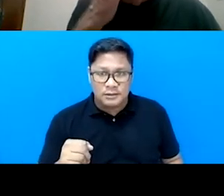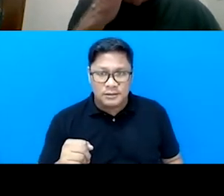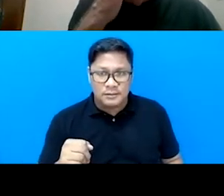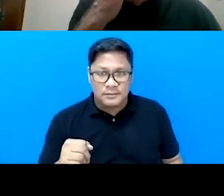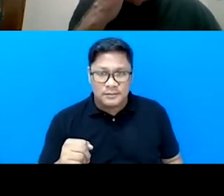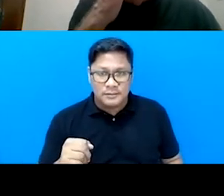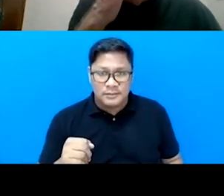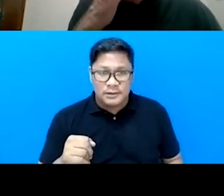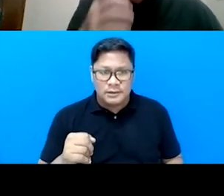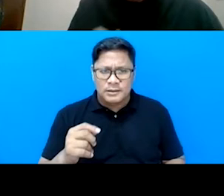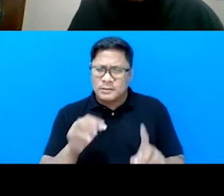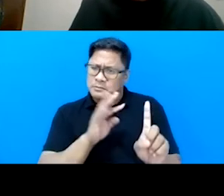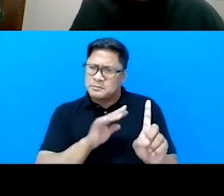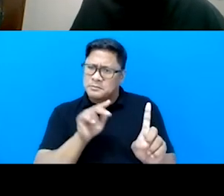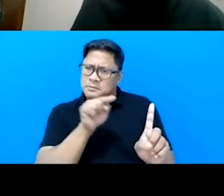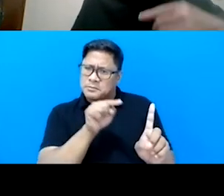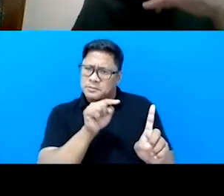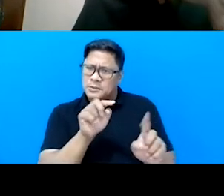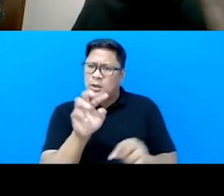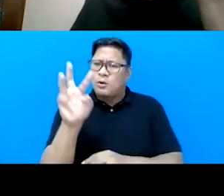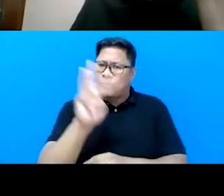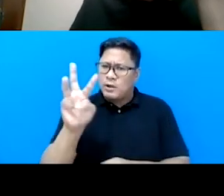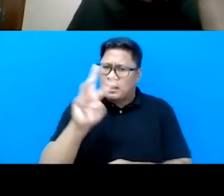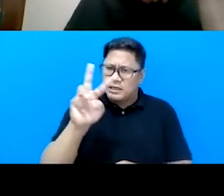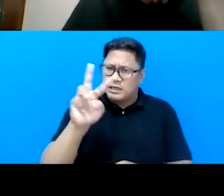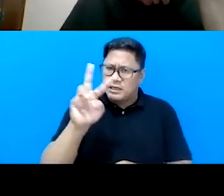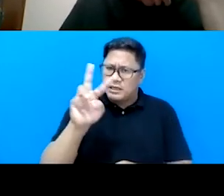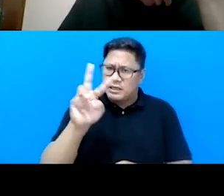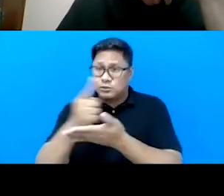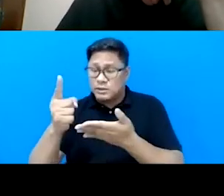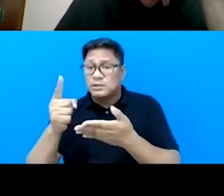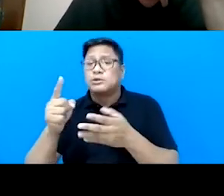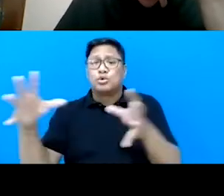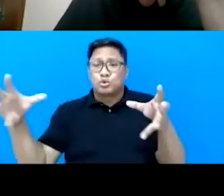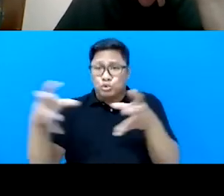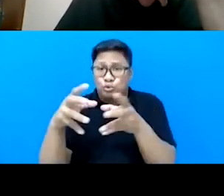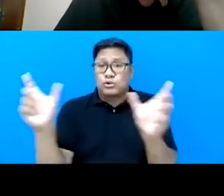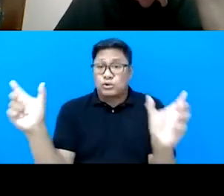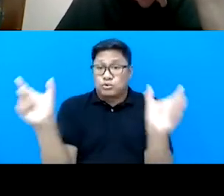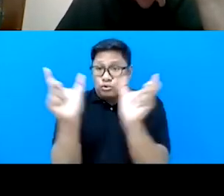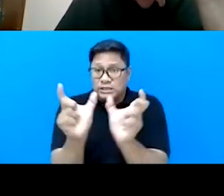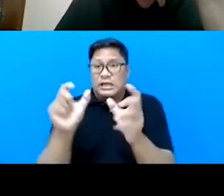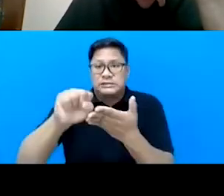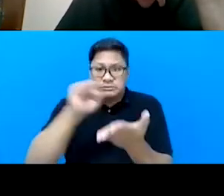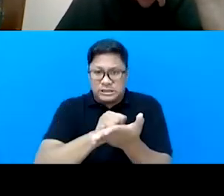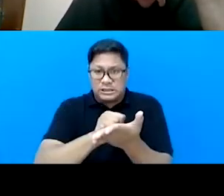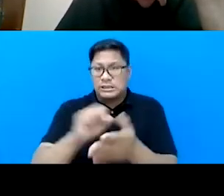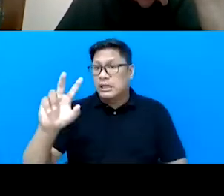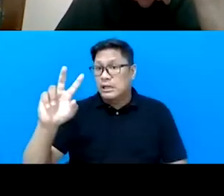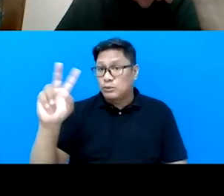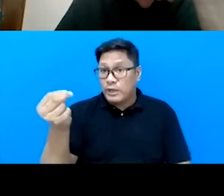So I'm thinking that Wednesday, second week go together as a subject. And when